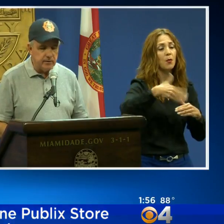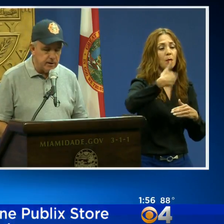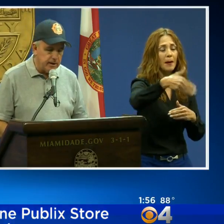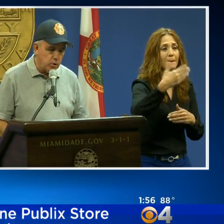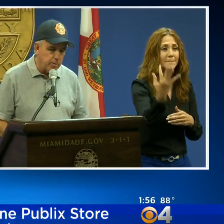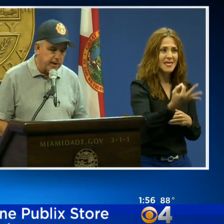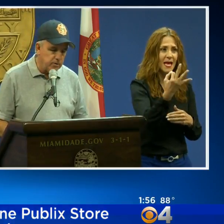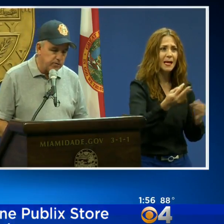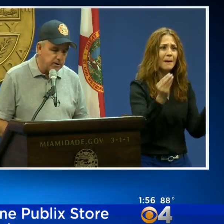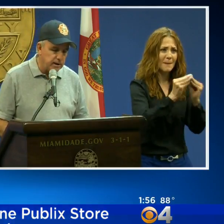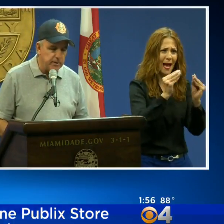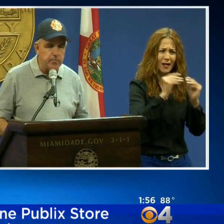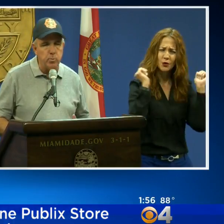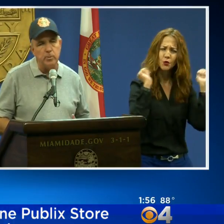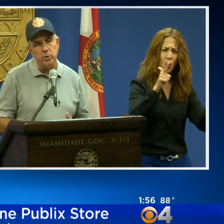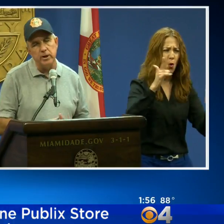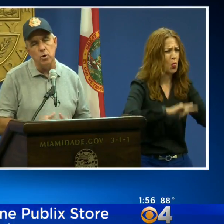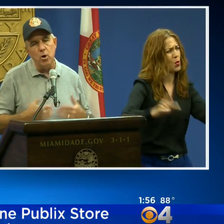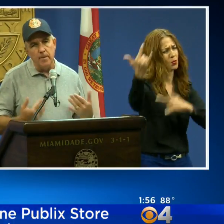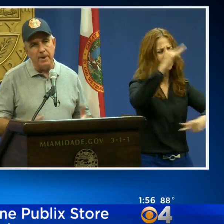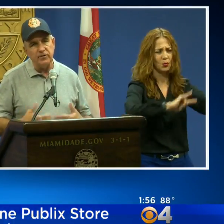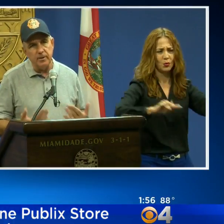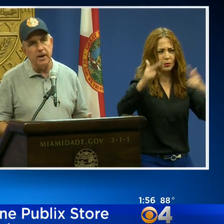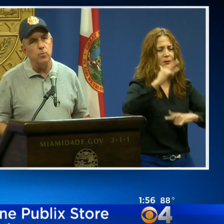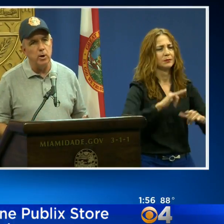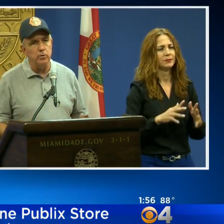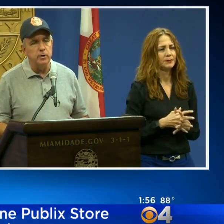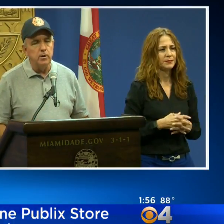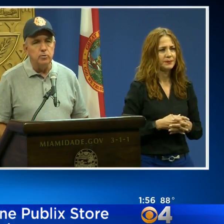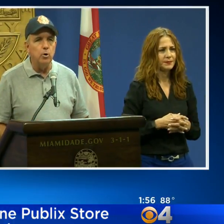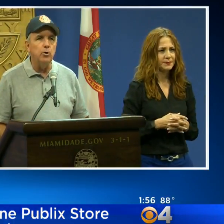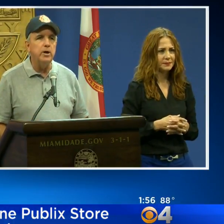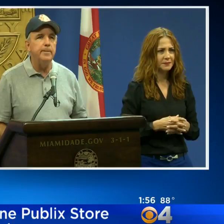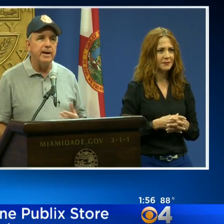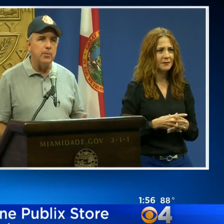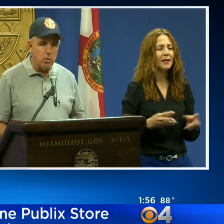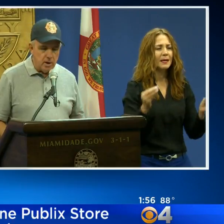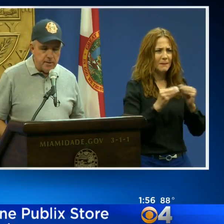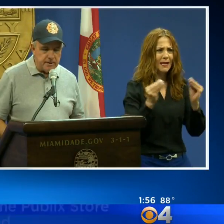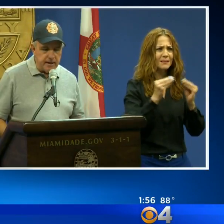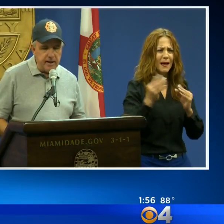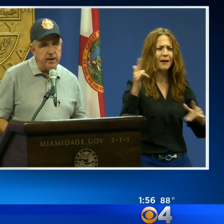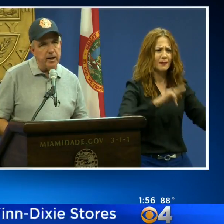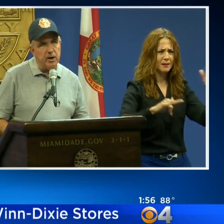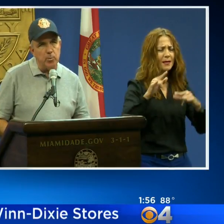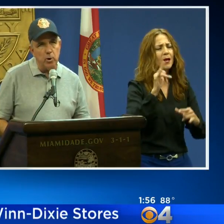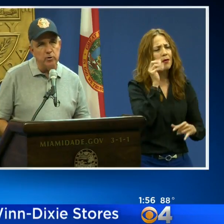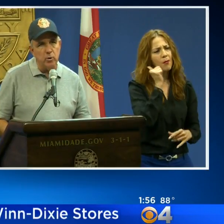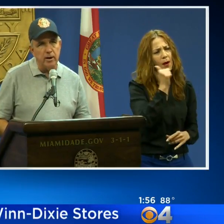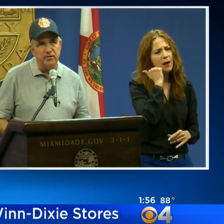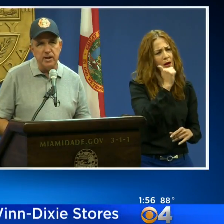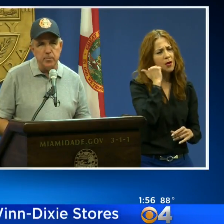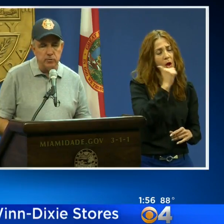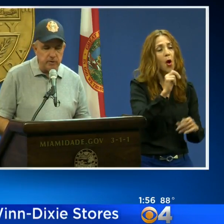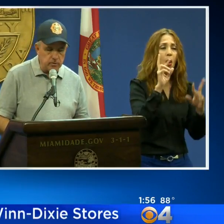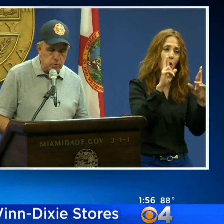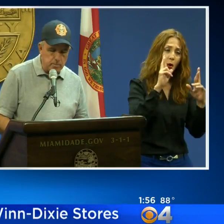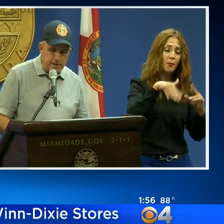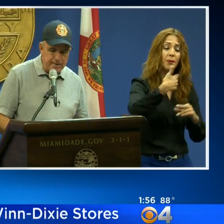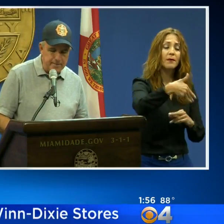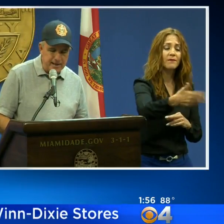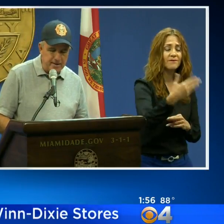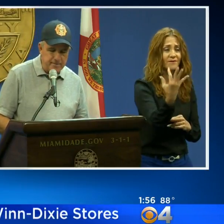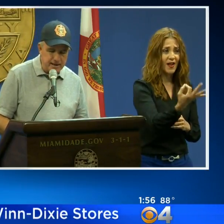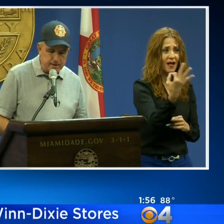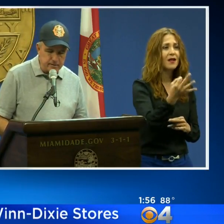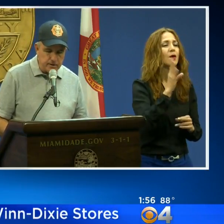like these, it should bring out the best in us, that we should be helping our neighbors put their lives back together and helping in the